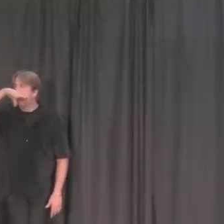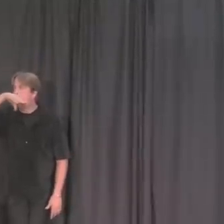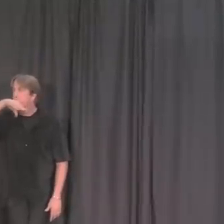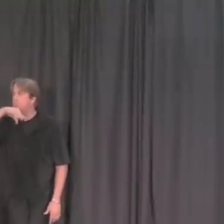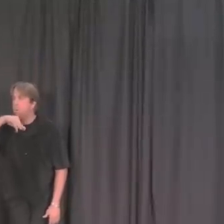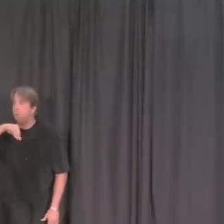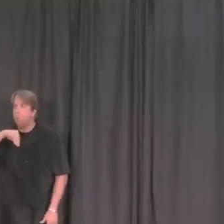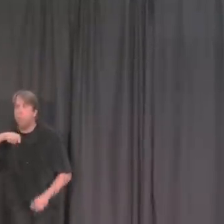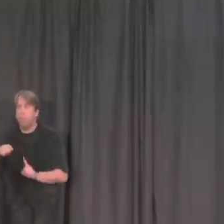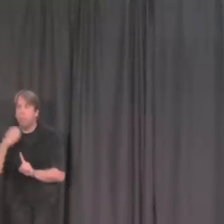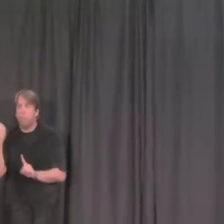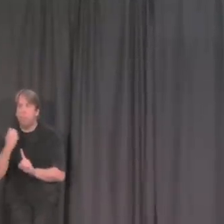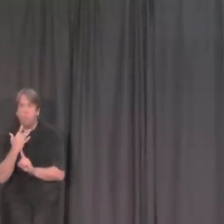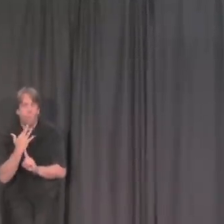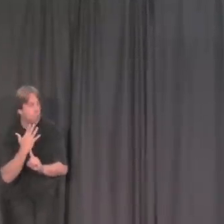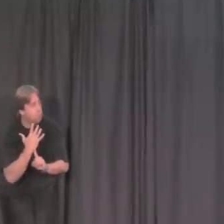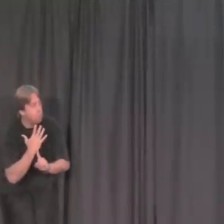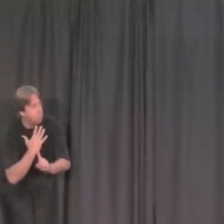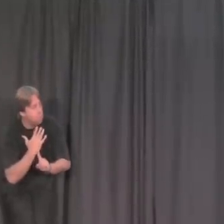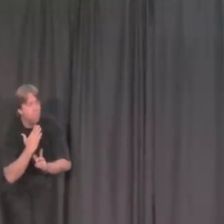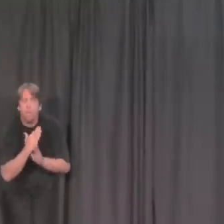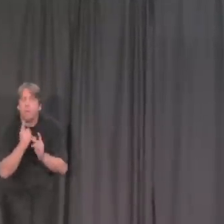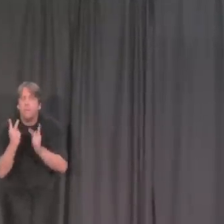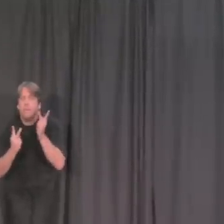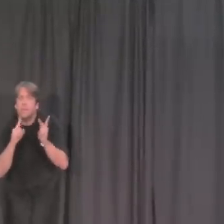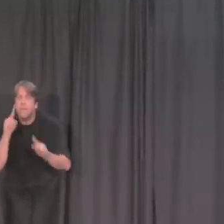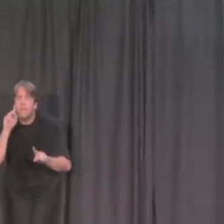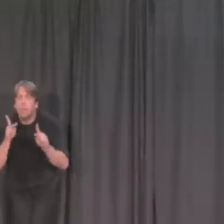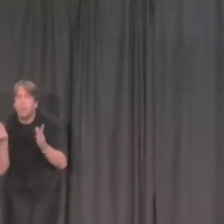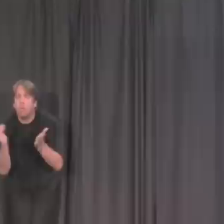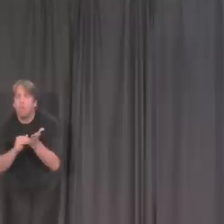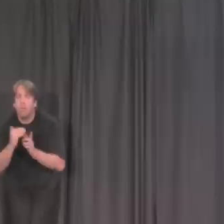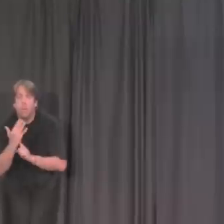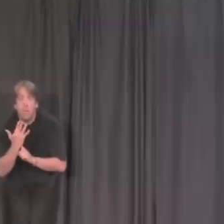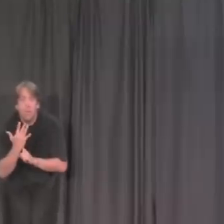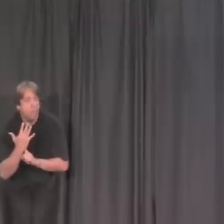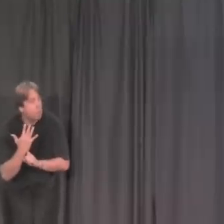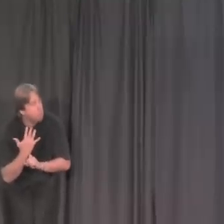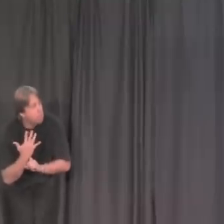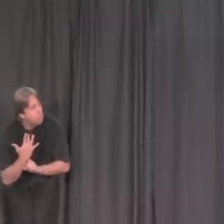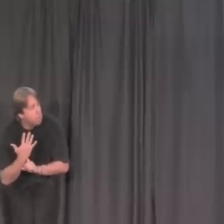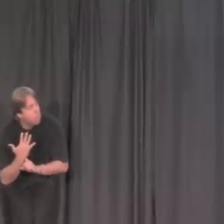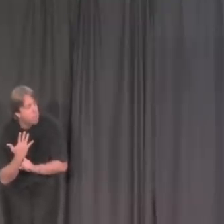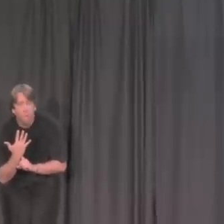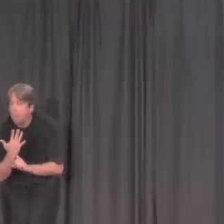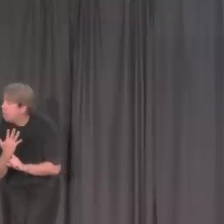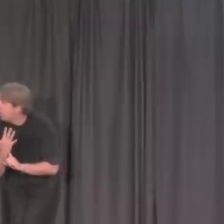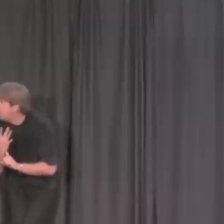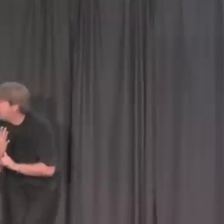Didn't know what to do. You better light a candle. Somebody's visiting the death house again.